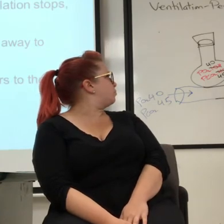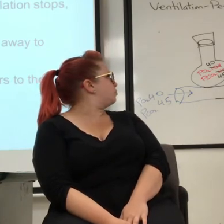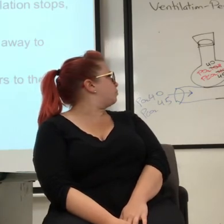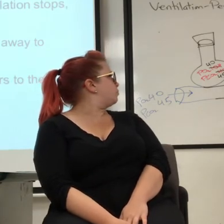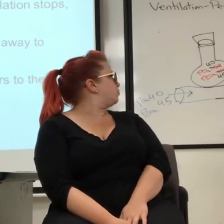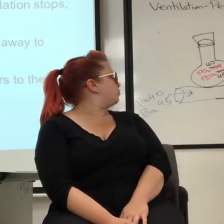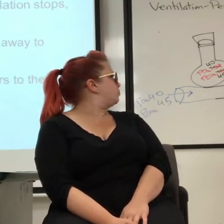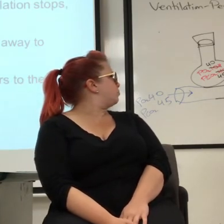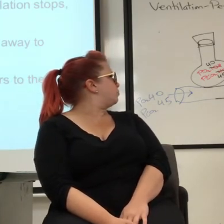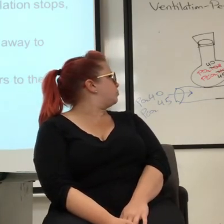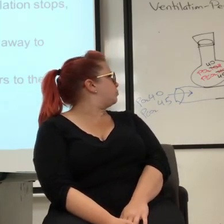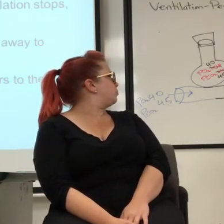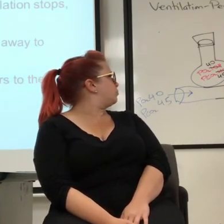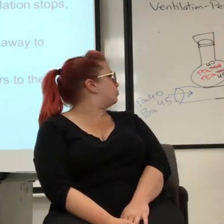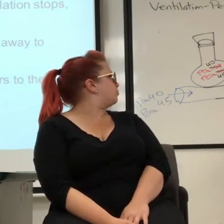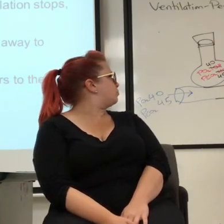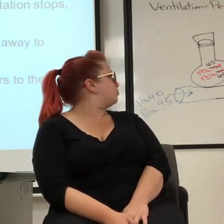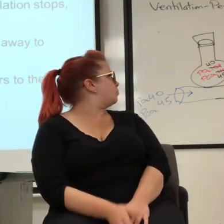PCO2,